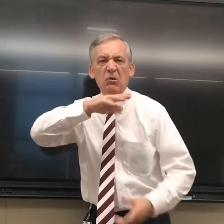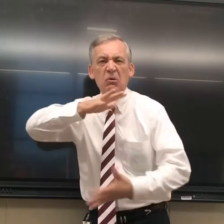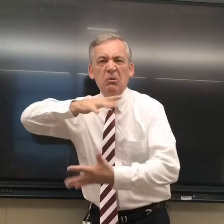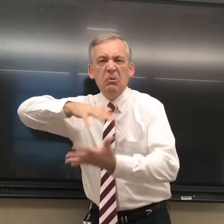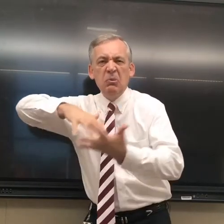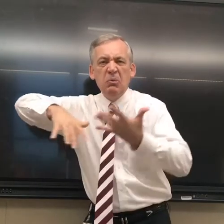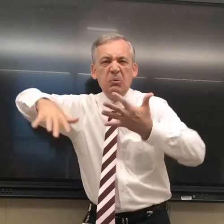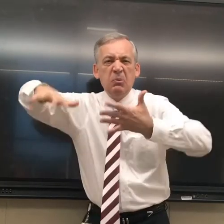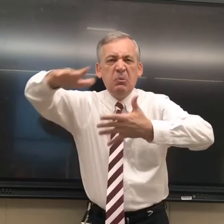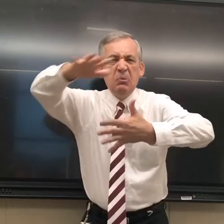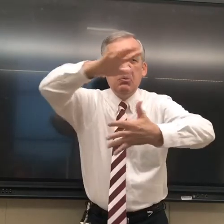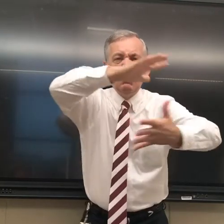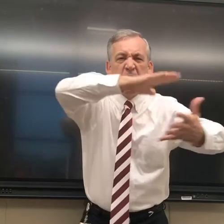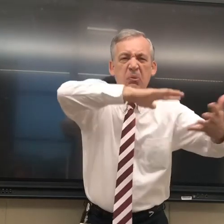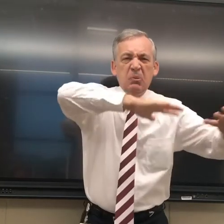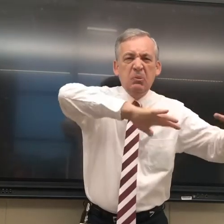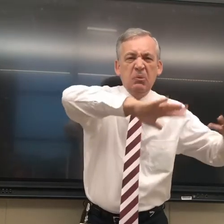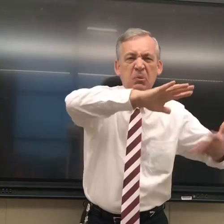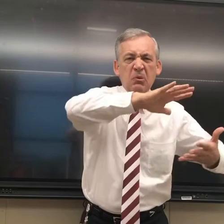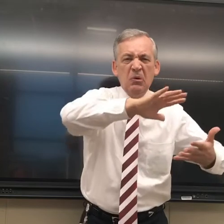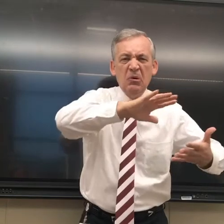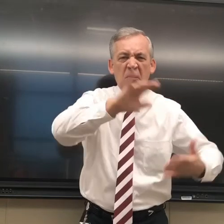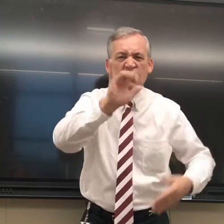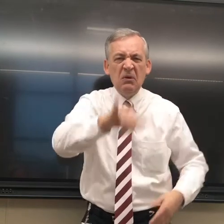The brown, crumbly dust of late summer.